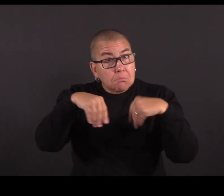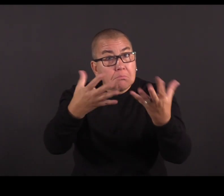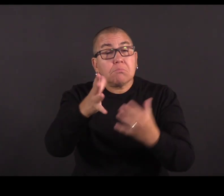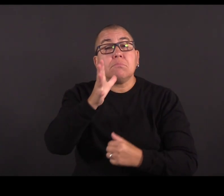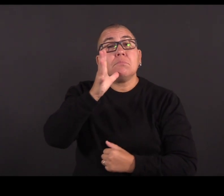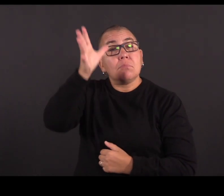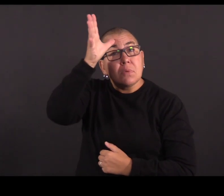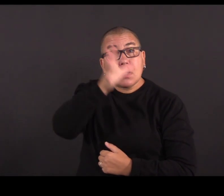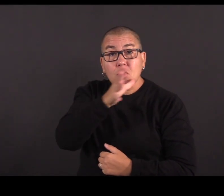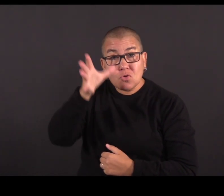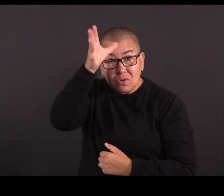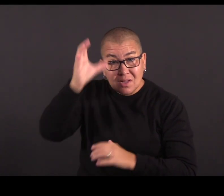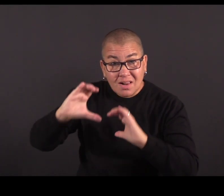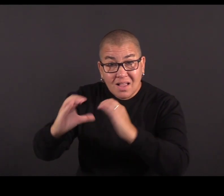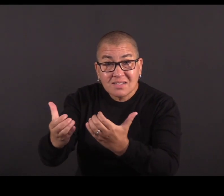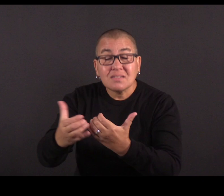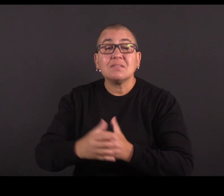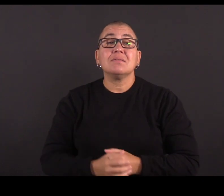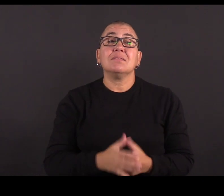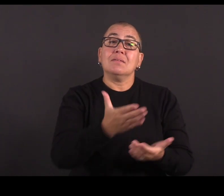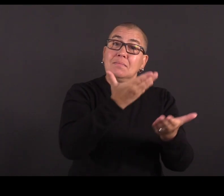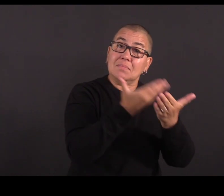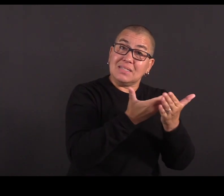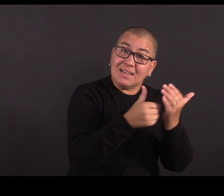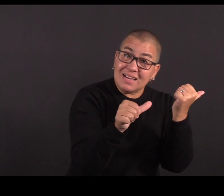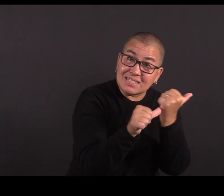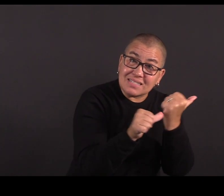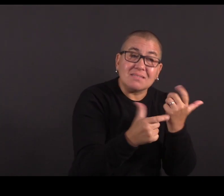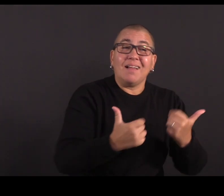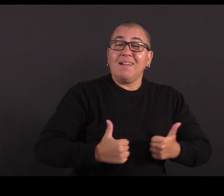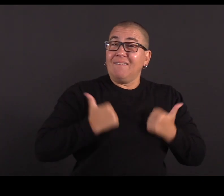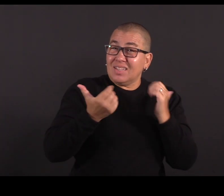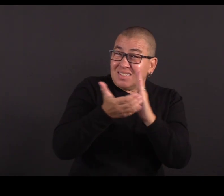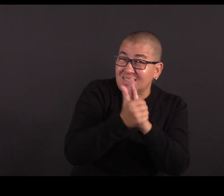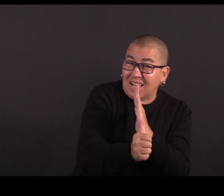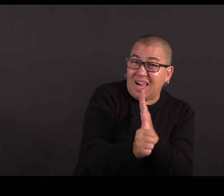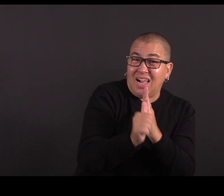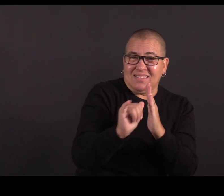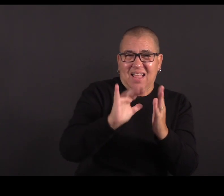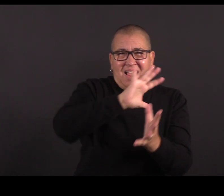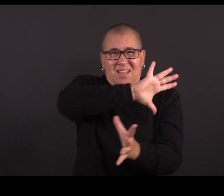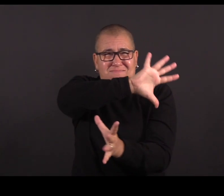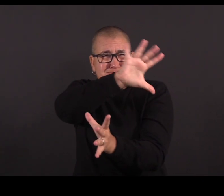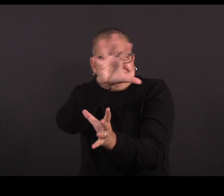life skill programming, etc.